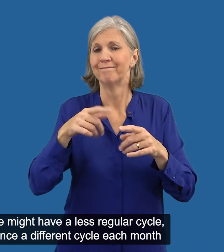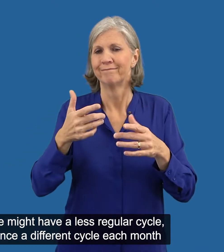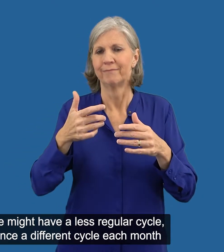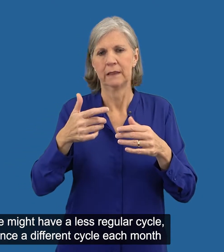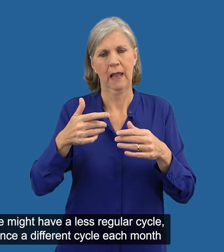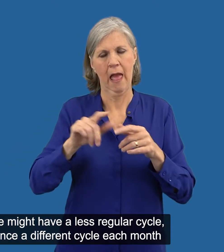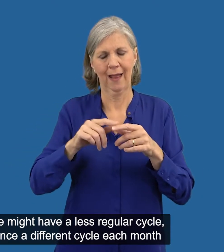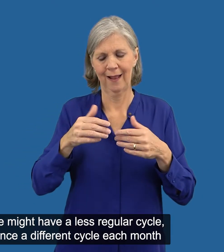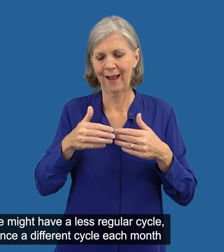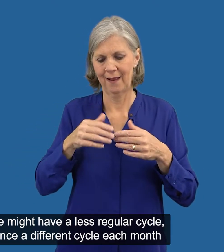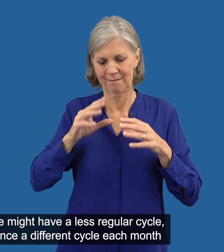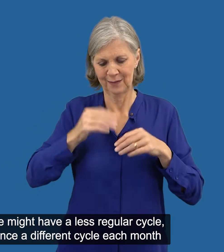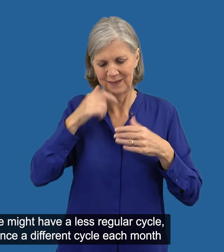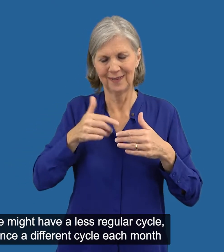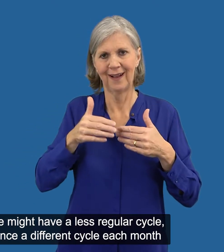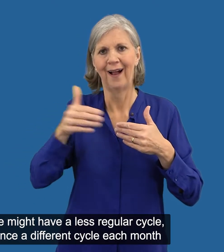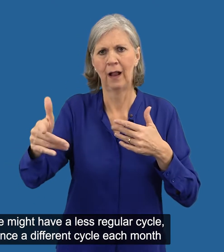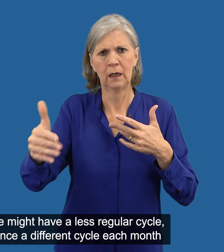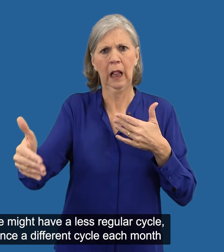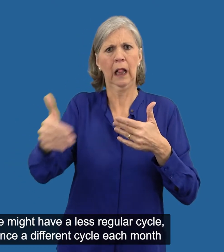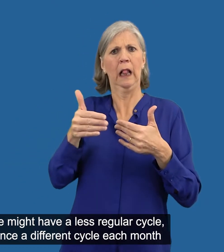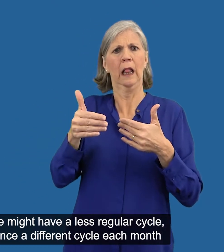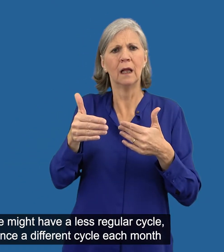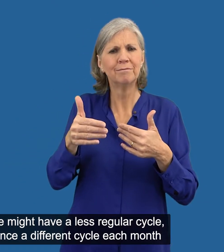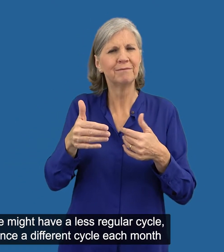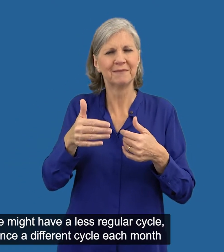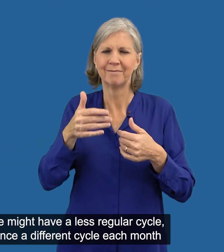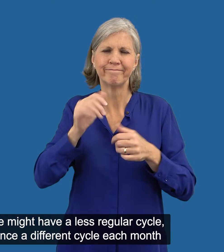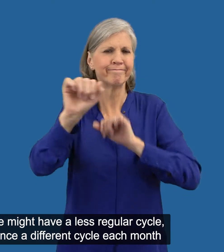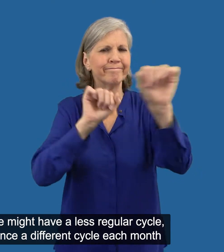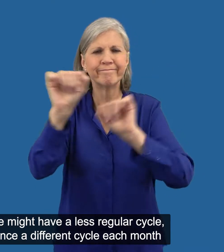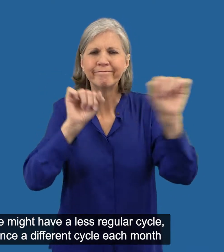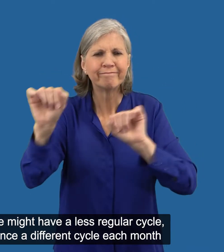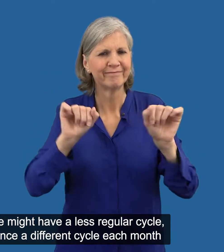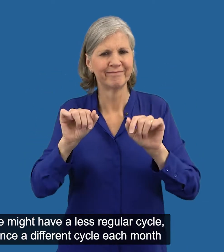Some people might have a less regular cycle and experience a different cycle each month.